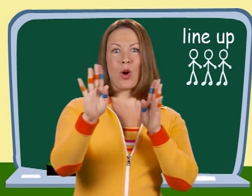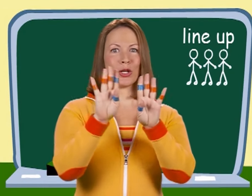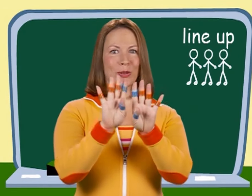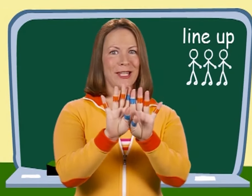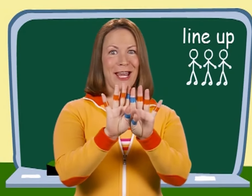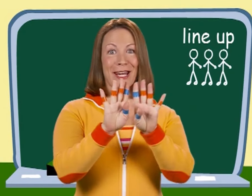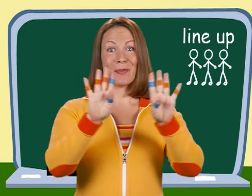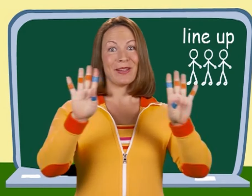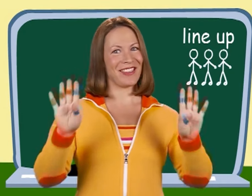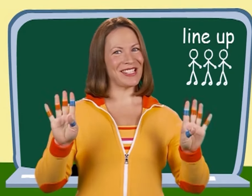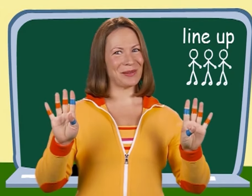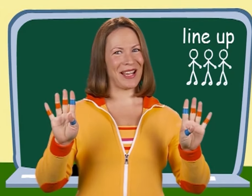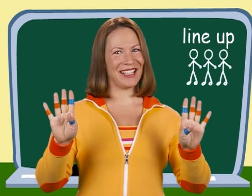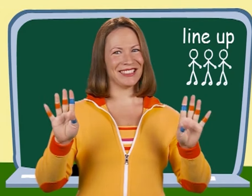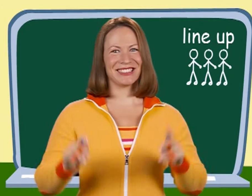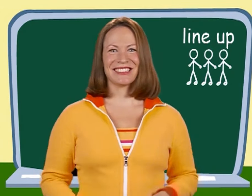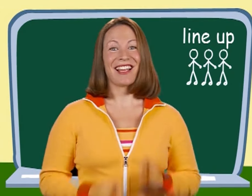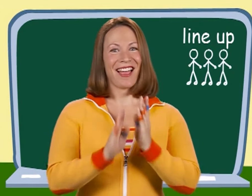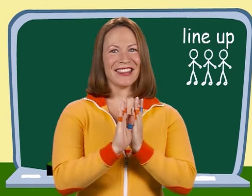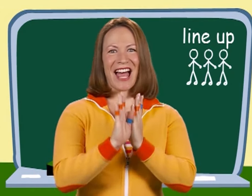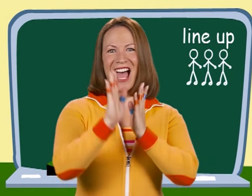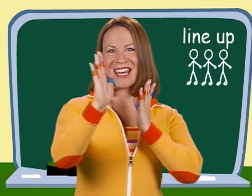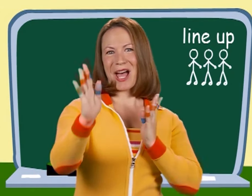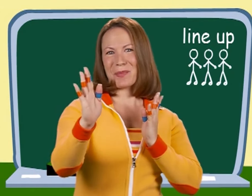or you can line up this way. Line up.